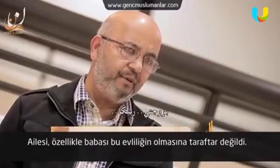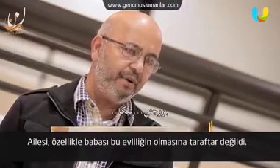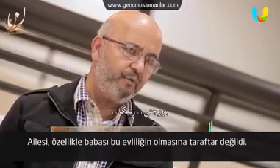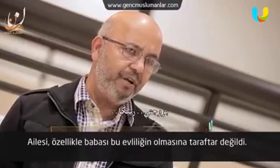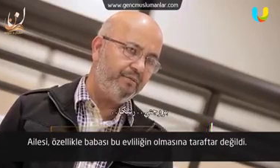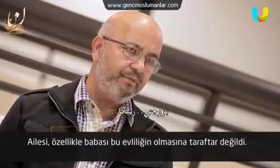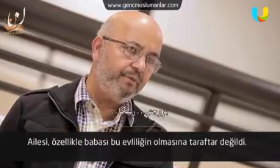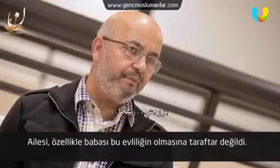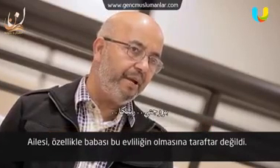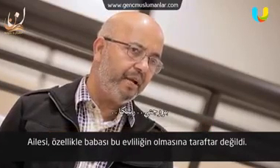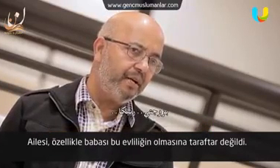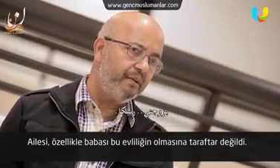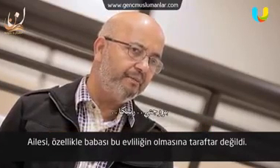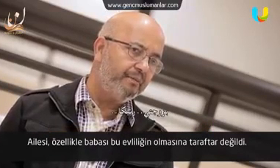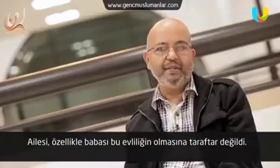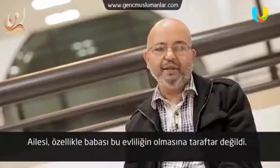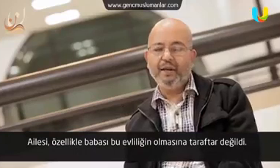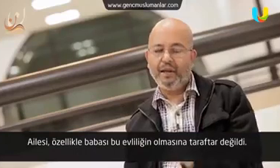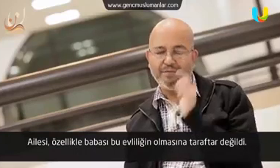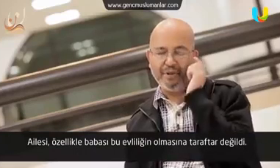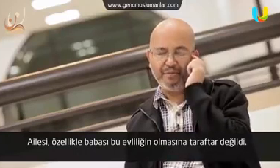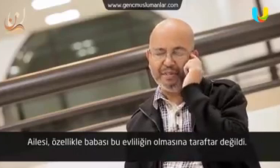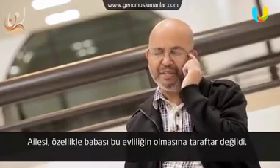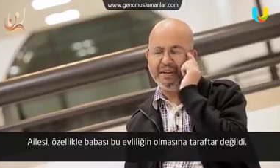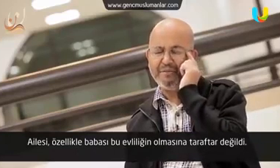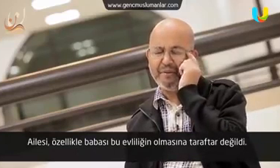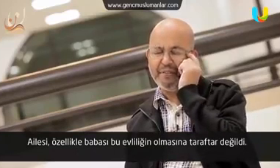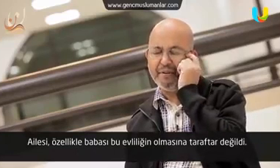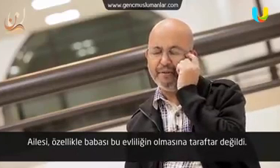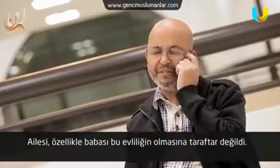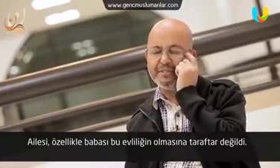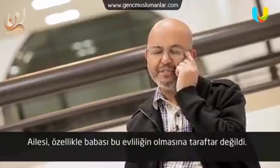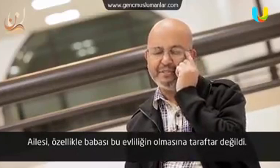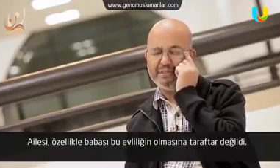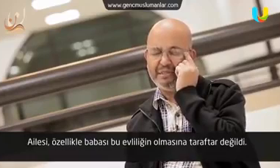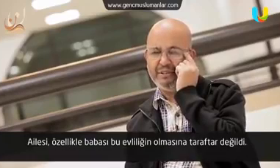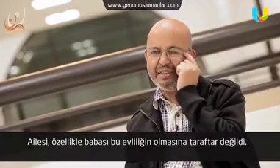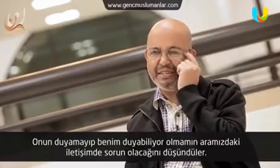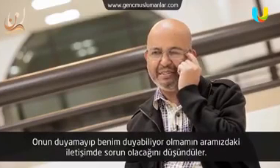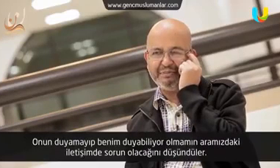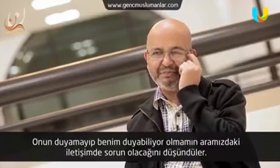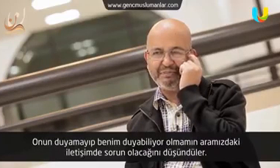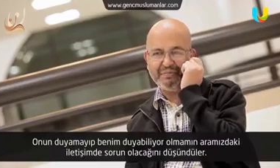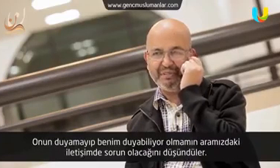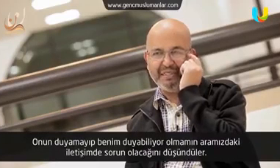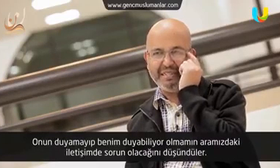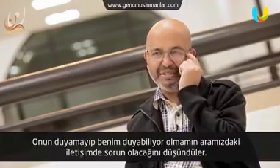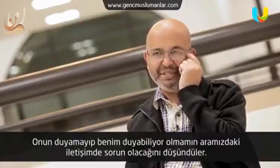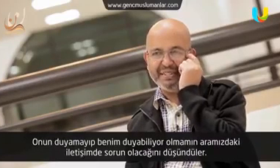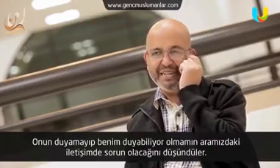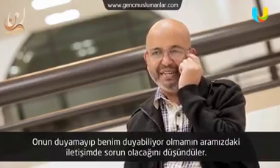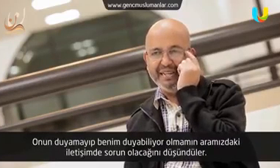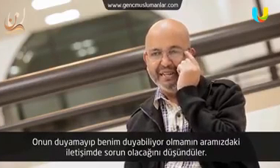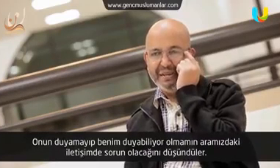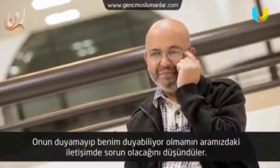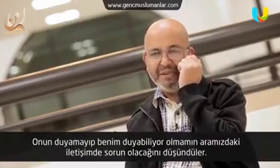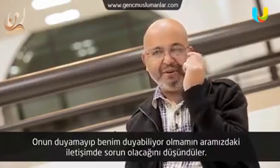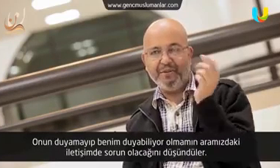now my wife Rebecca. Her family, her father was not that interested